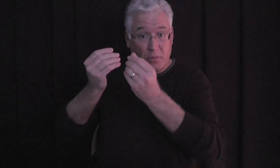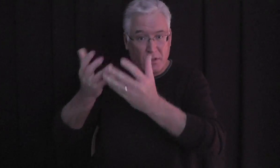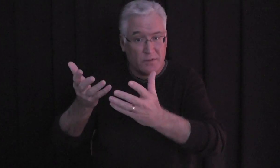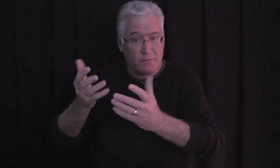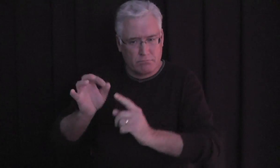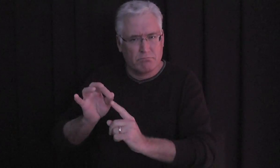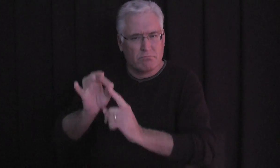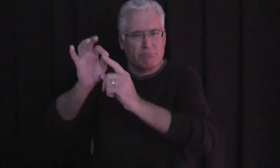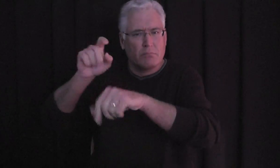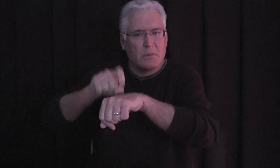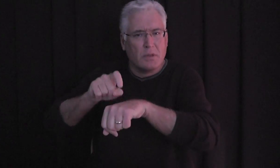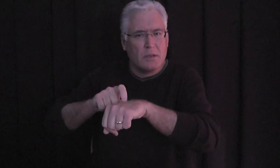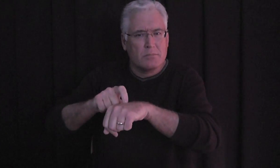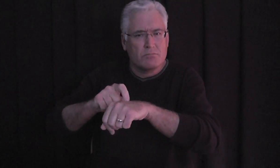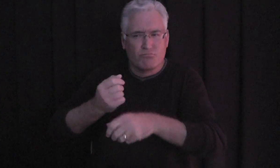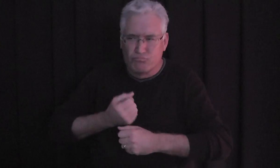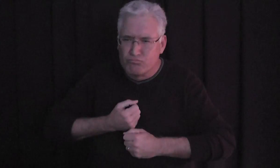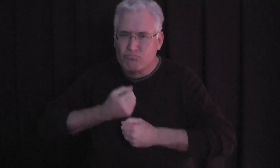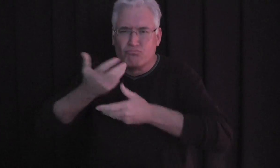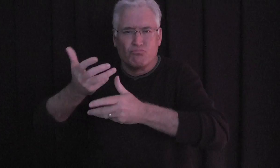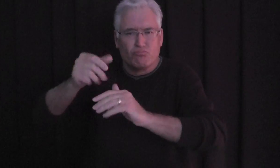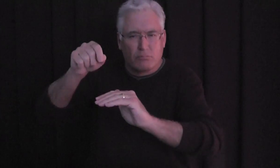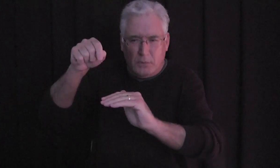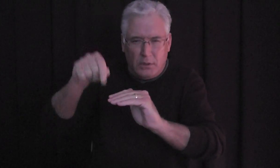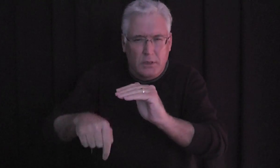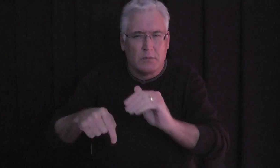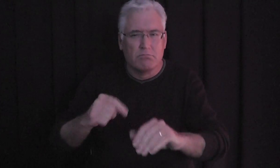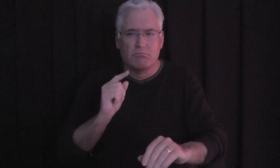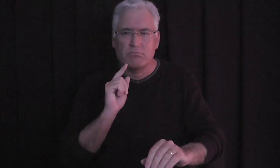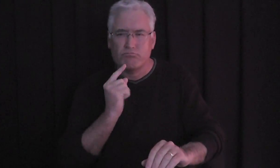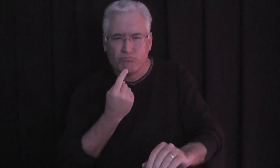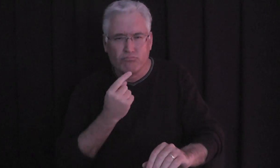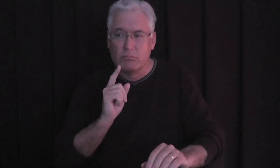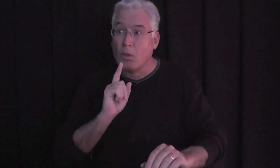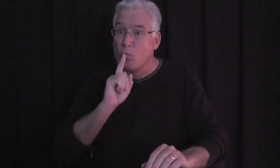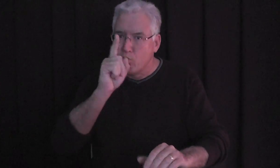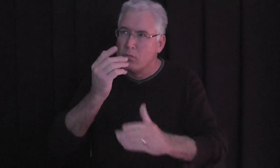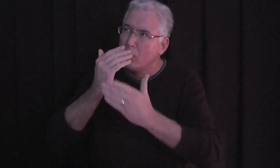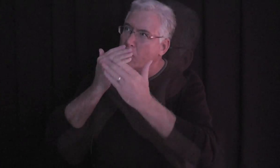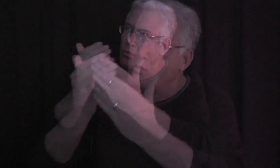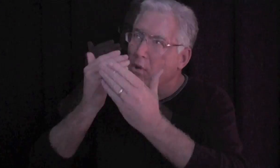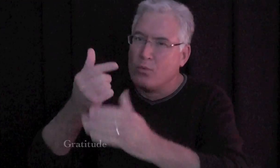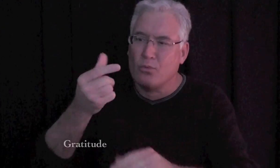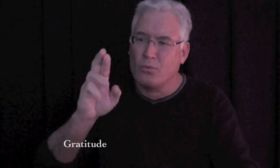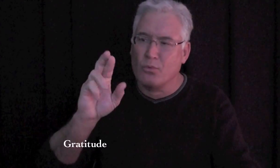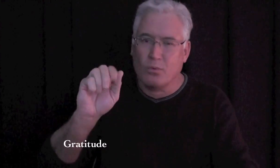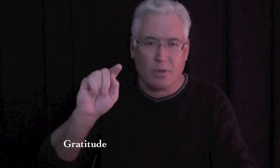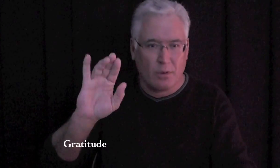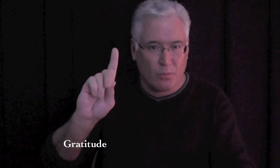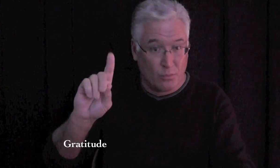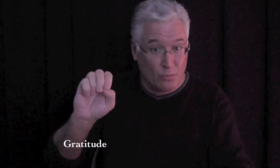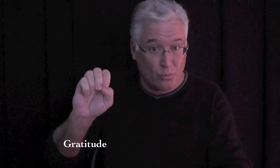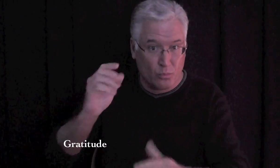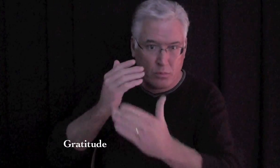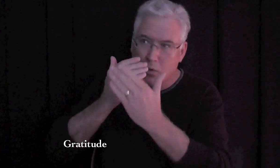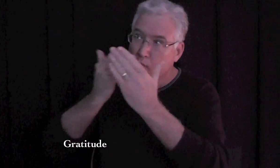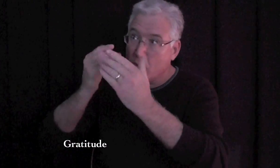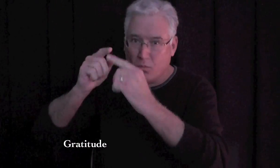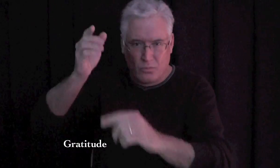food. But it's a special time that we can express deep and sincere, real thankfulness, real gratitude to